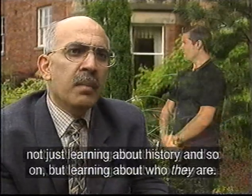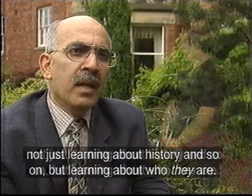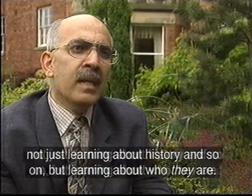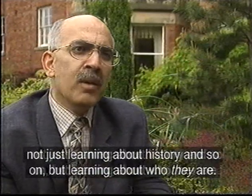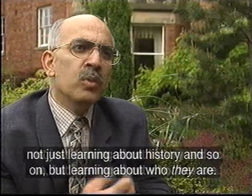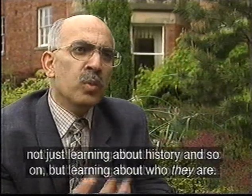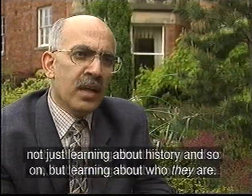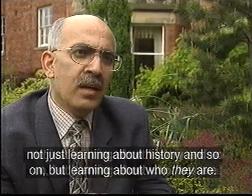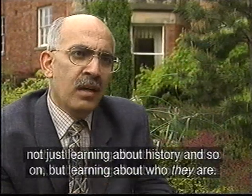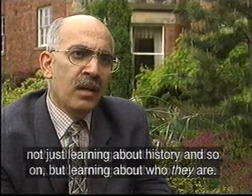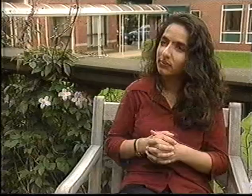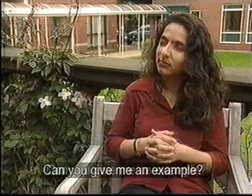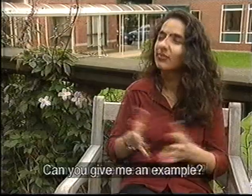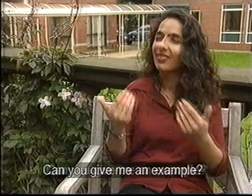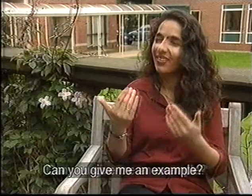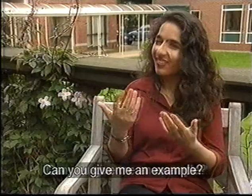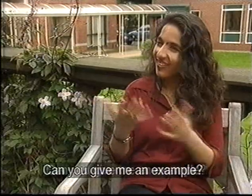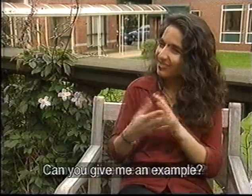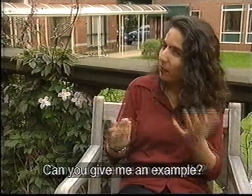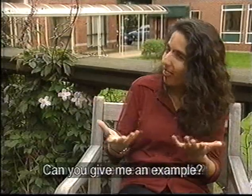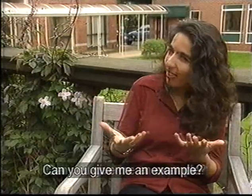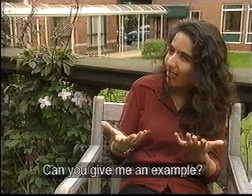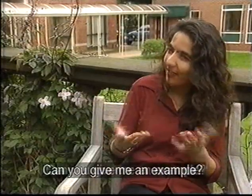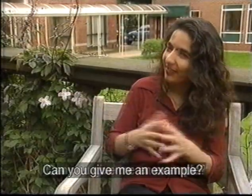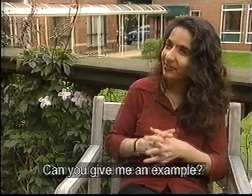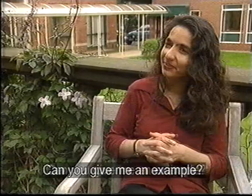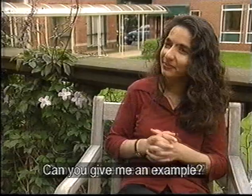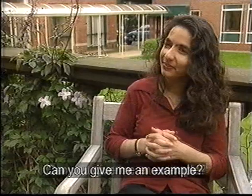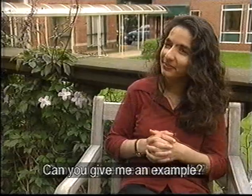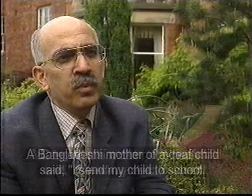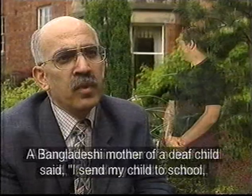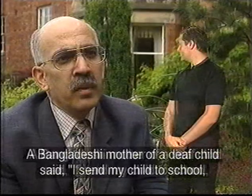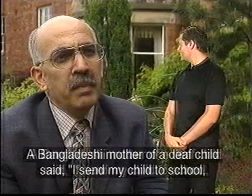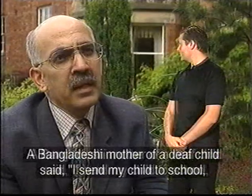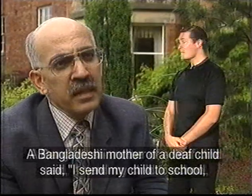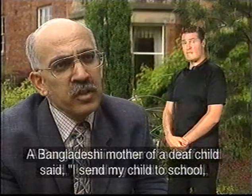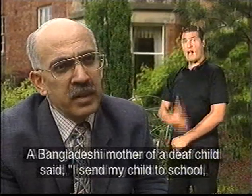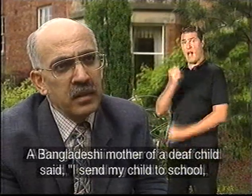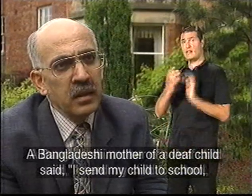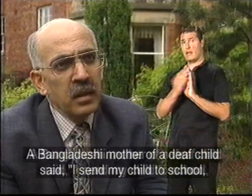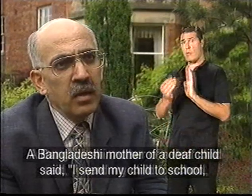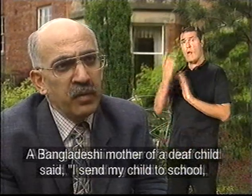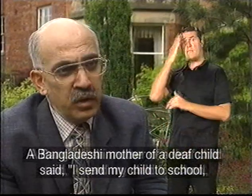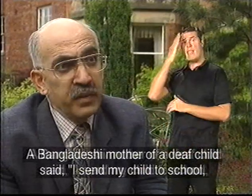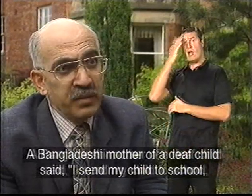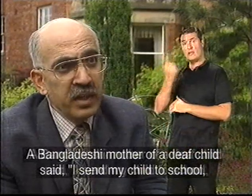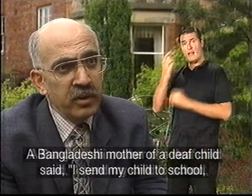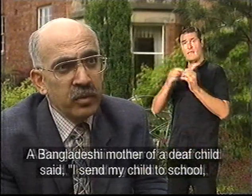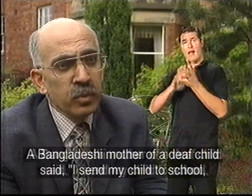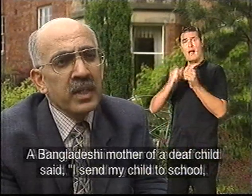learning about who they are. Can you give me an example? This is an example from a Bangladeshi mother of a deaf child who said that